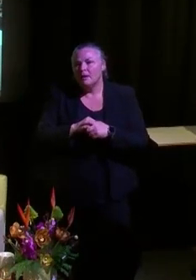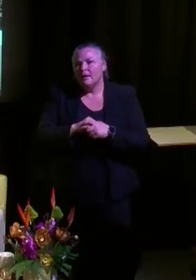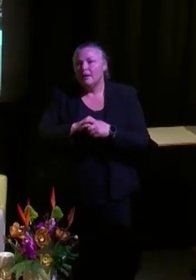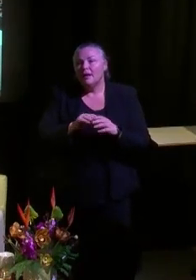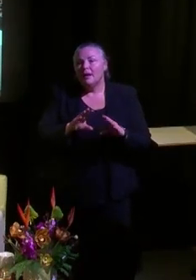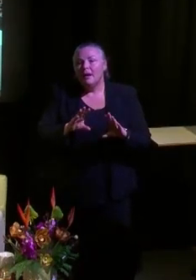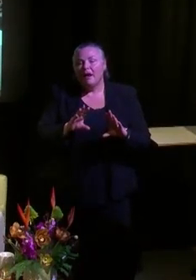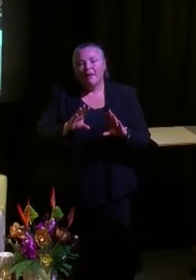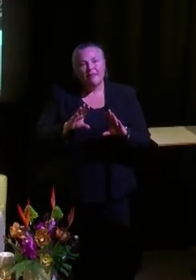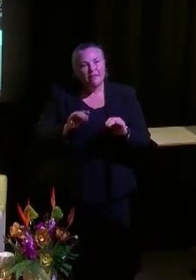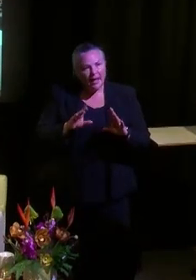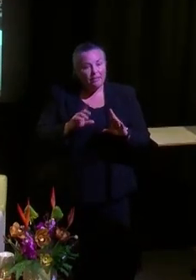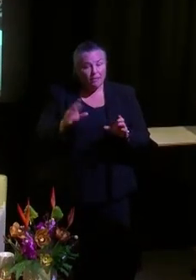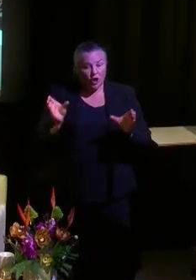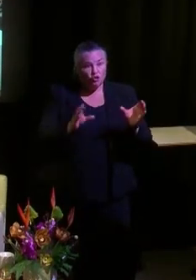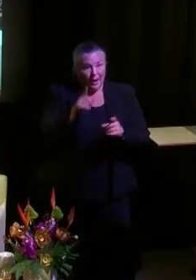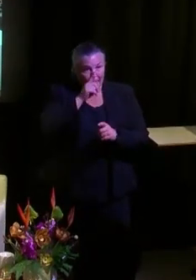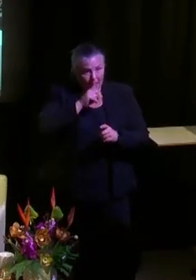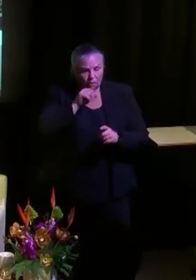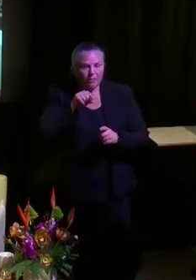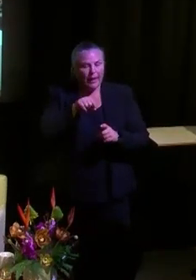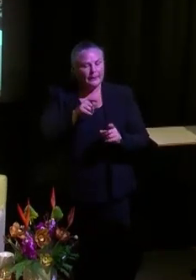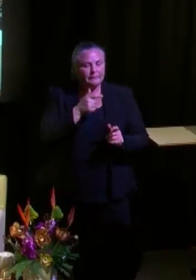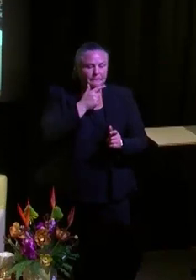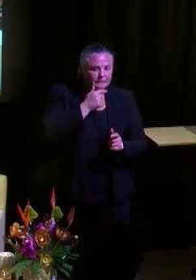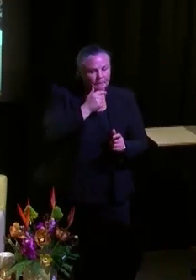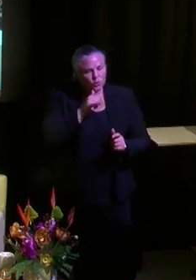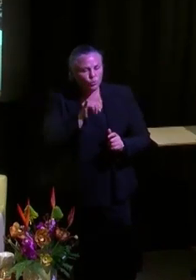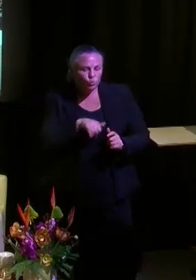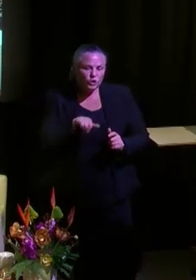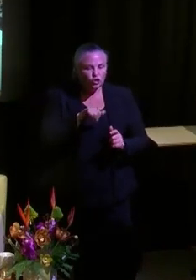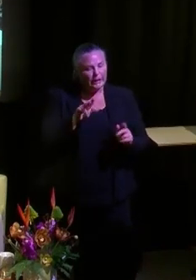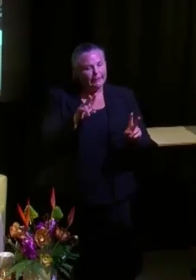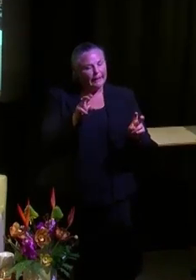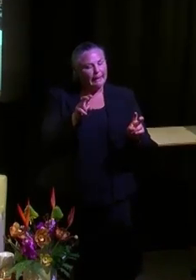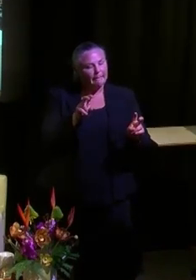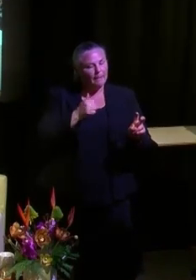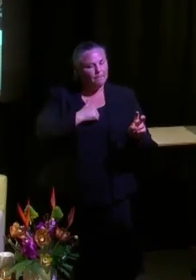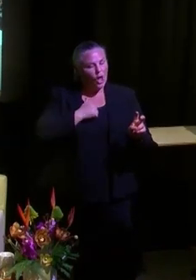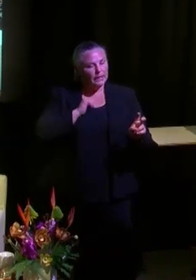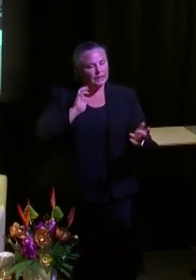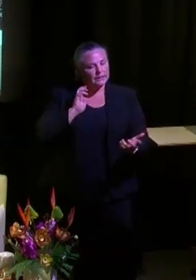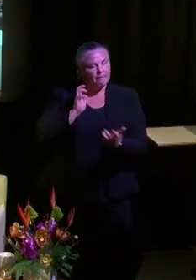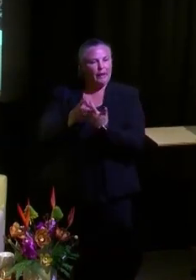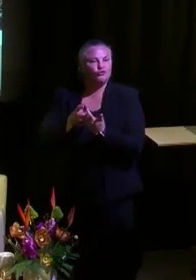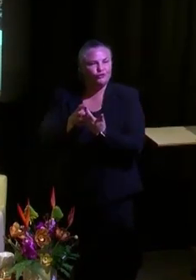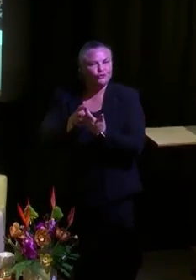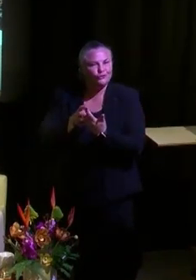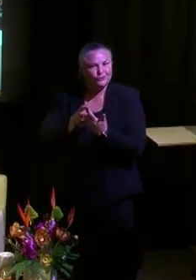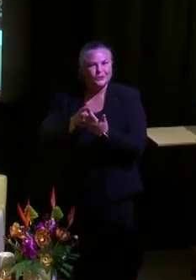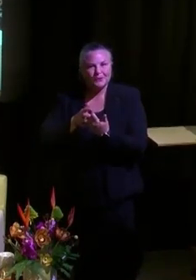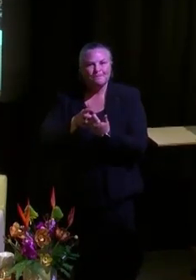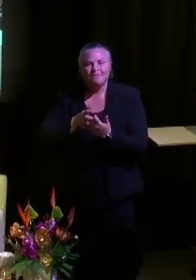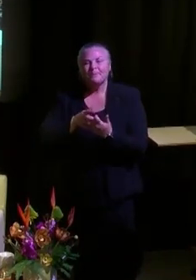the curators to decide which of those themes my work sat better in, but also in conversation with